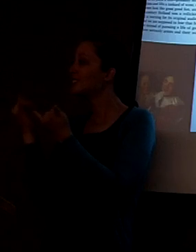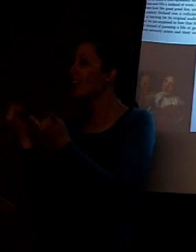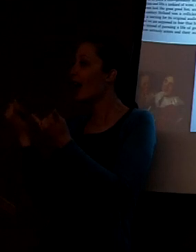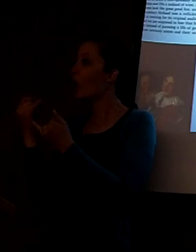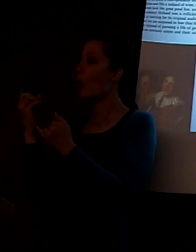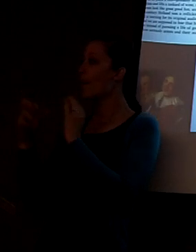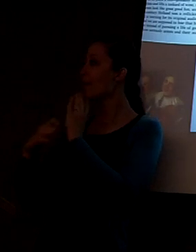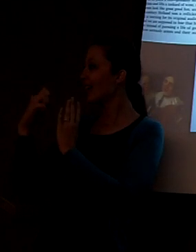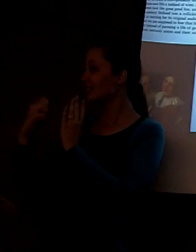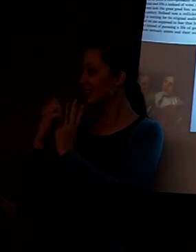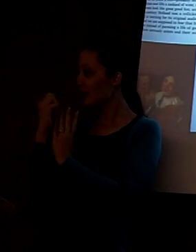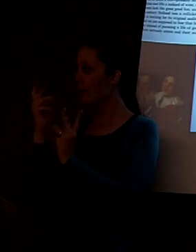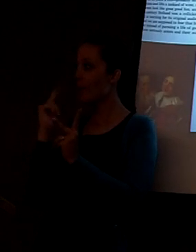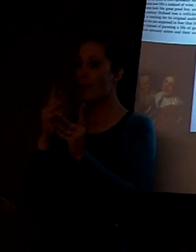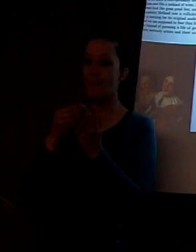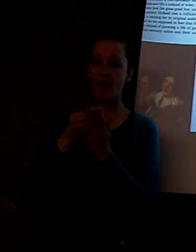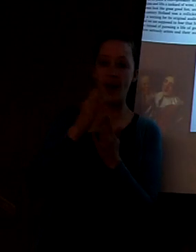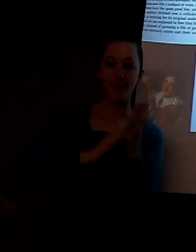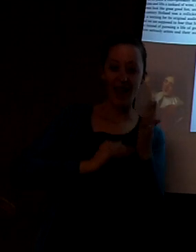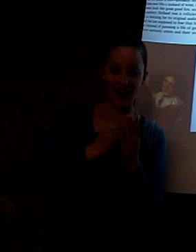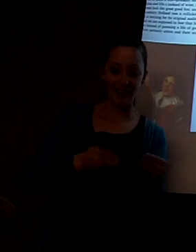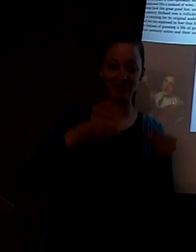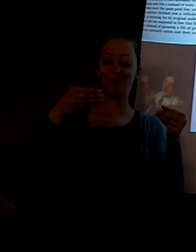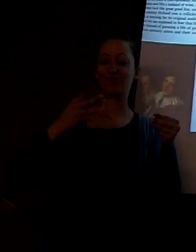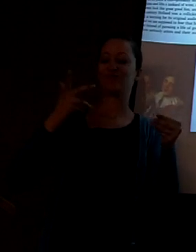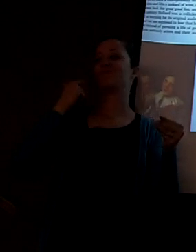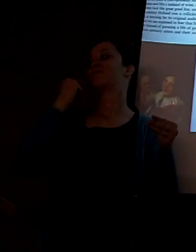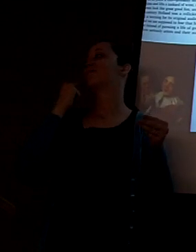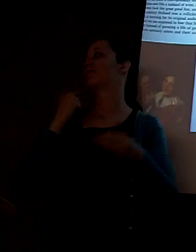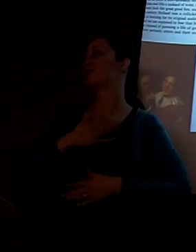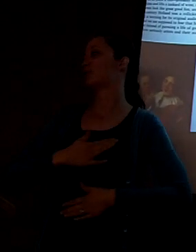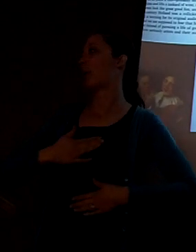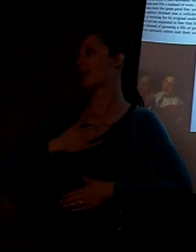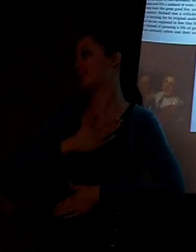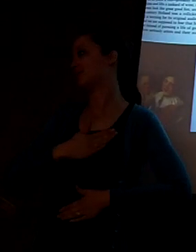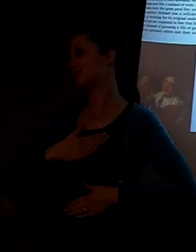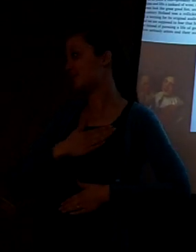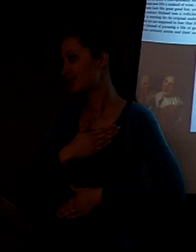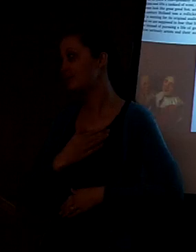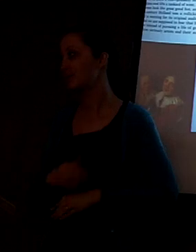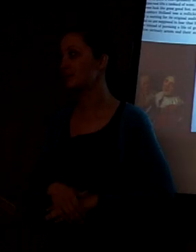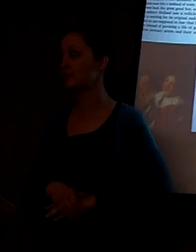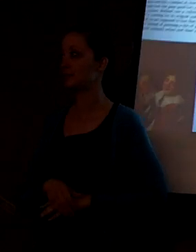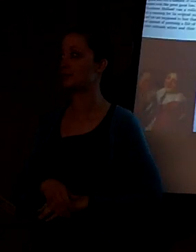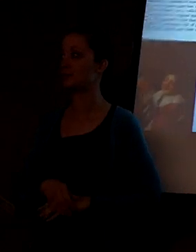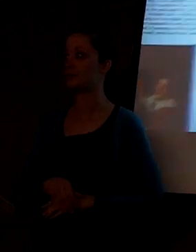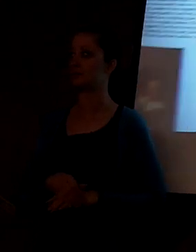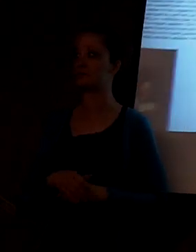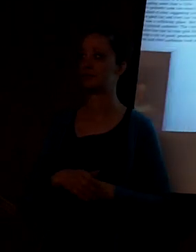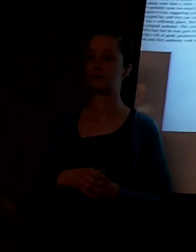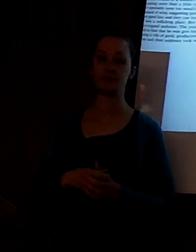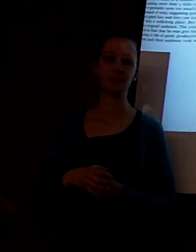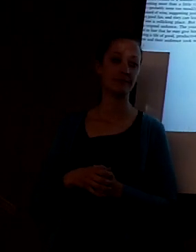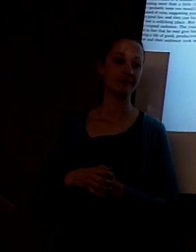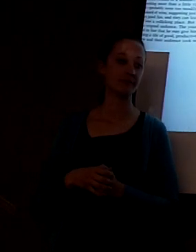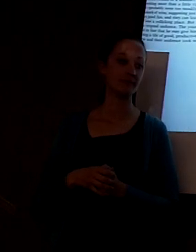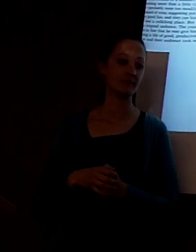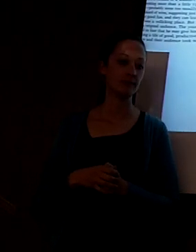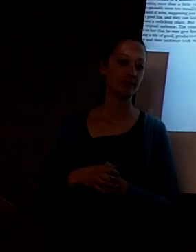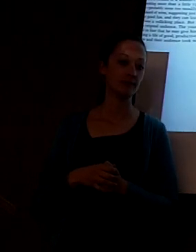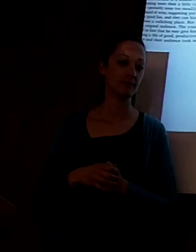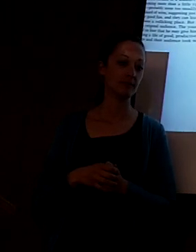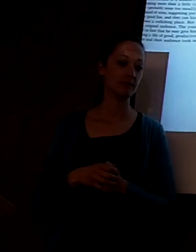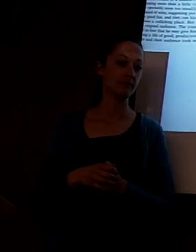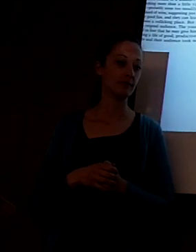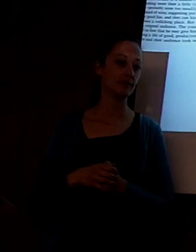buy magazines today, or other things for your home, or like you would invest in different things.